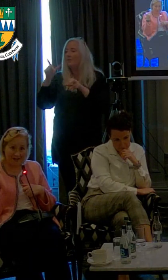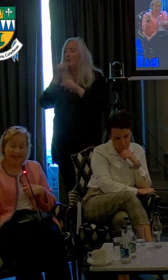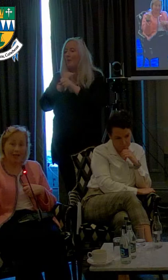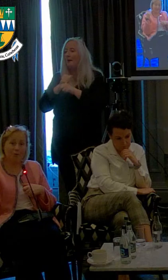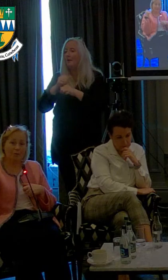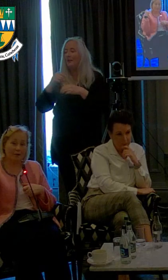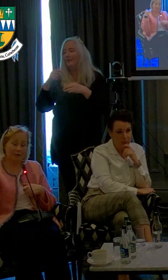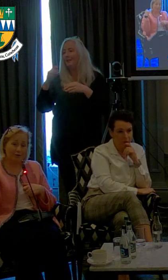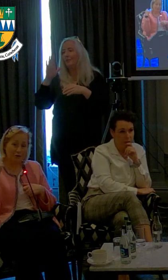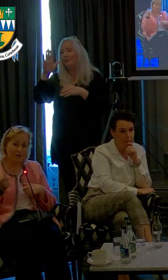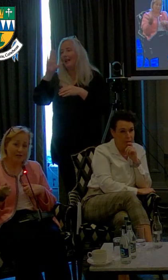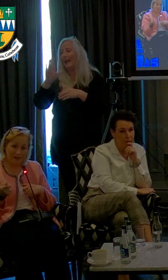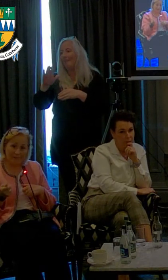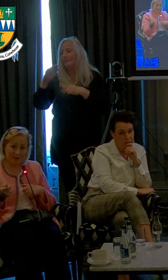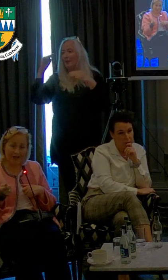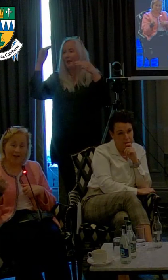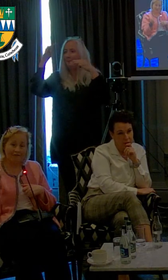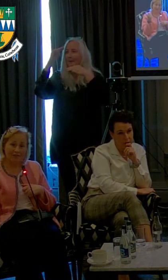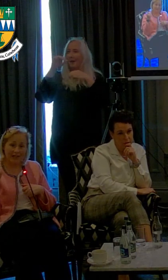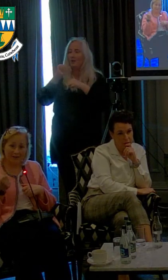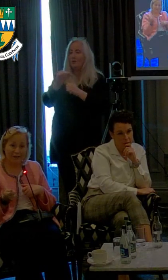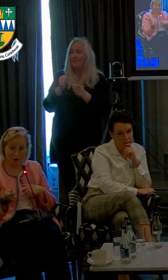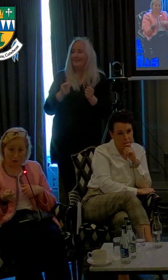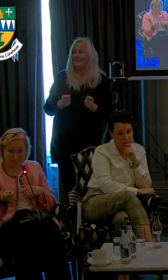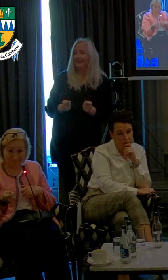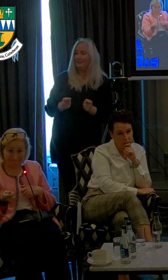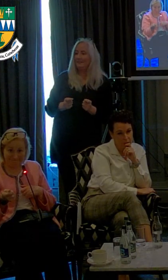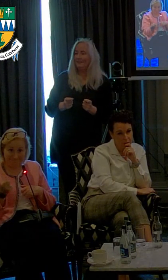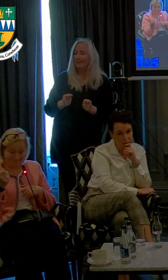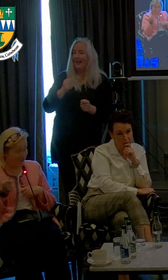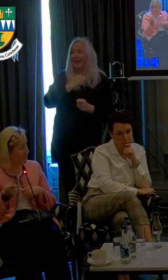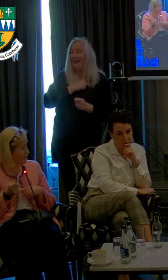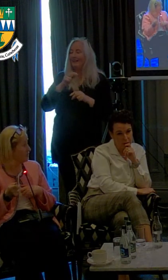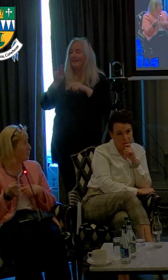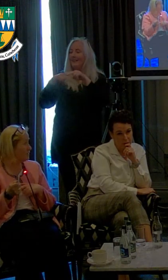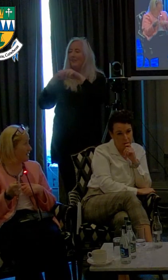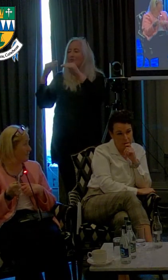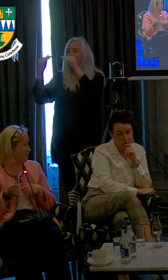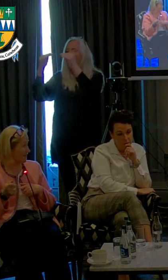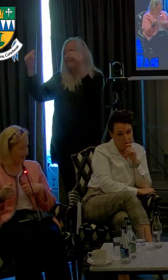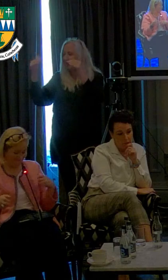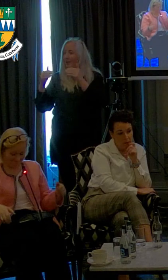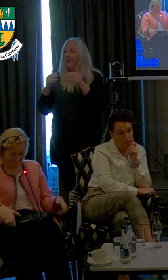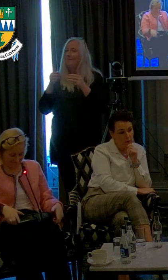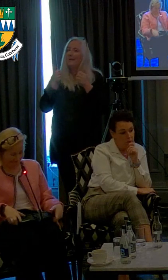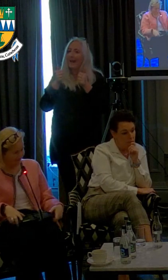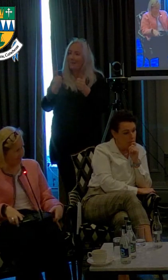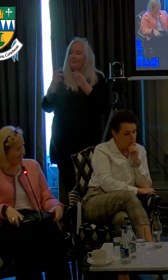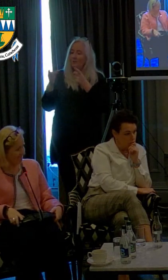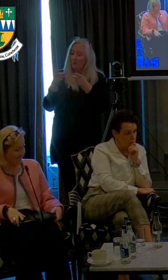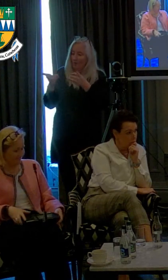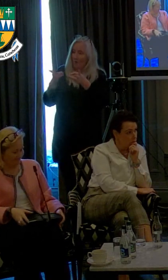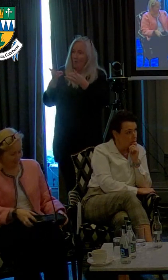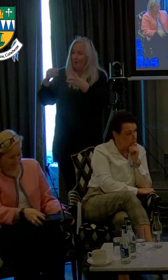elected. It would be about using the time that you have to get things done. Yeah. That's my top and safety word there.